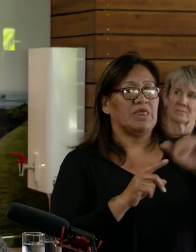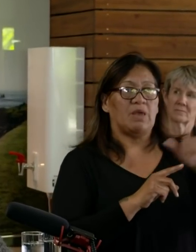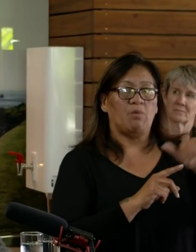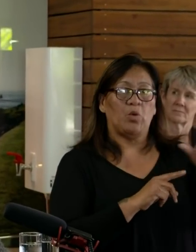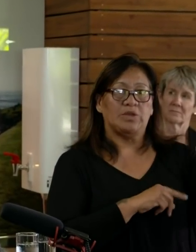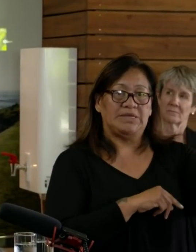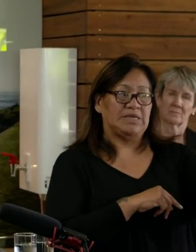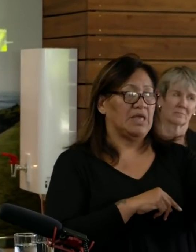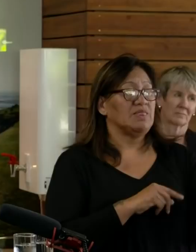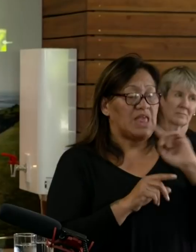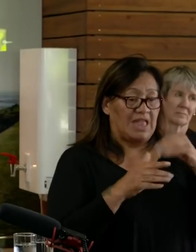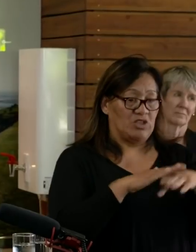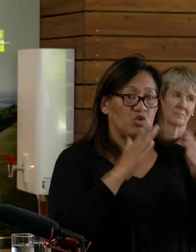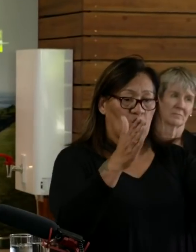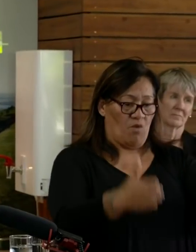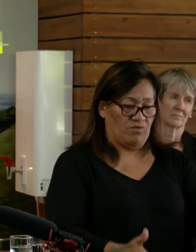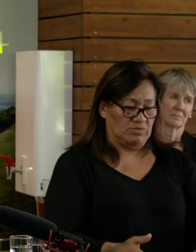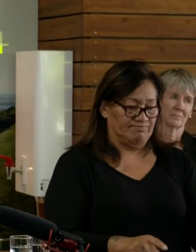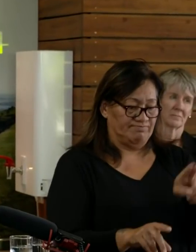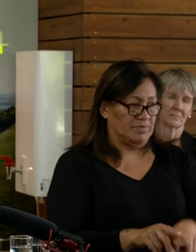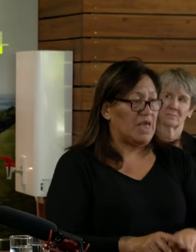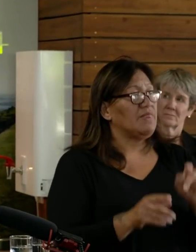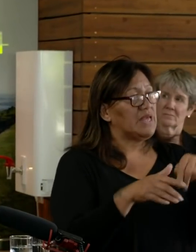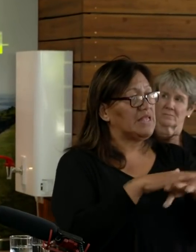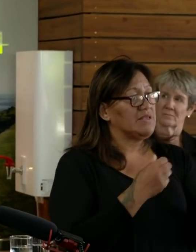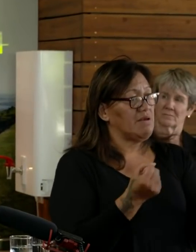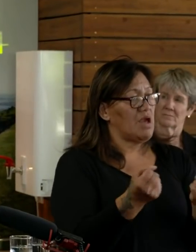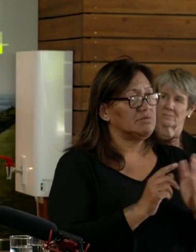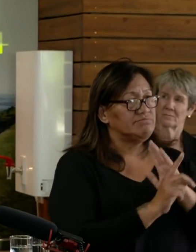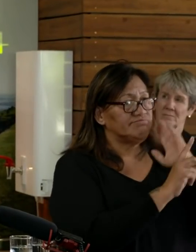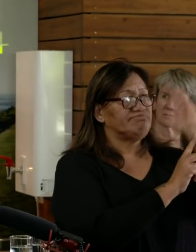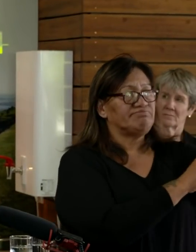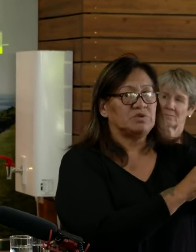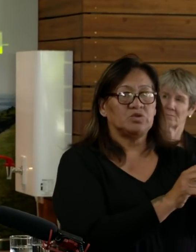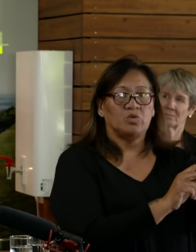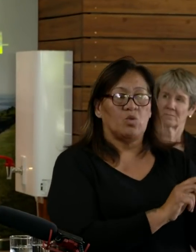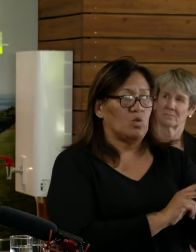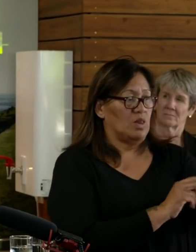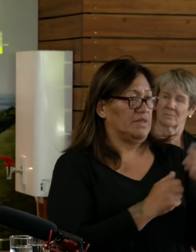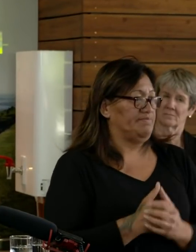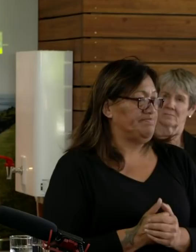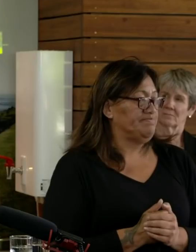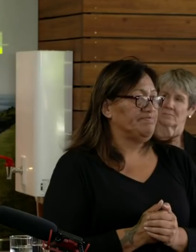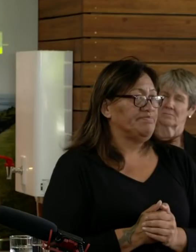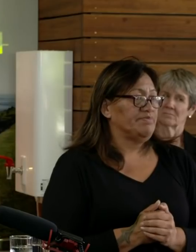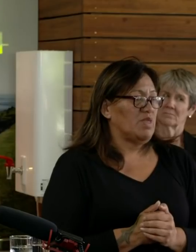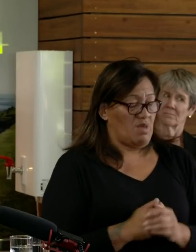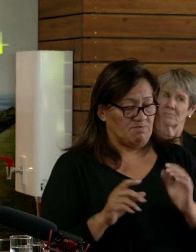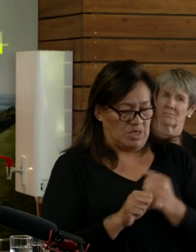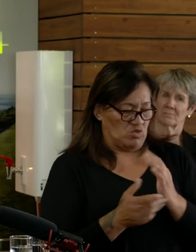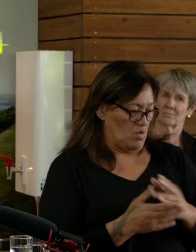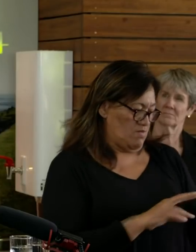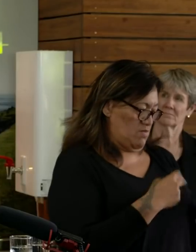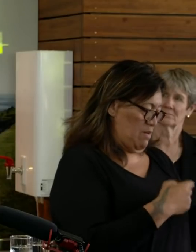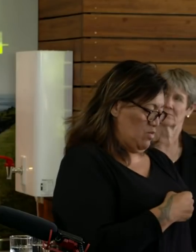they'll be placed in coffins and hearses and transported as quickly as possible once they have been farewelled